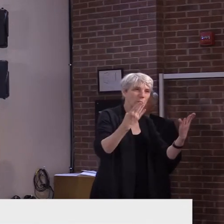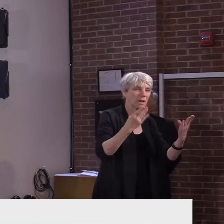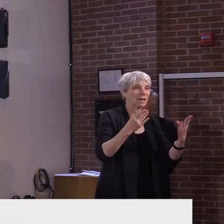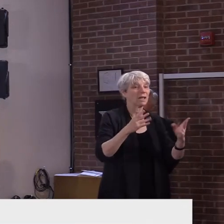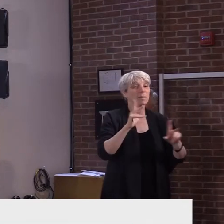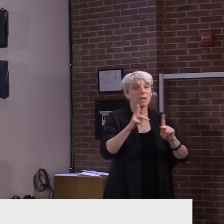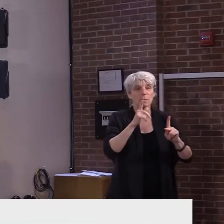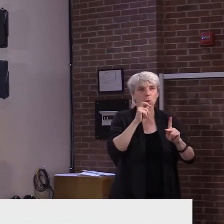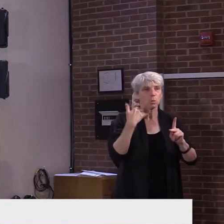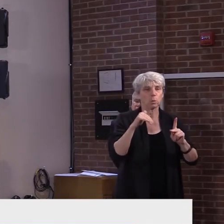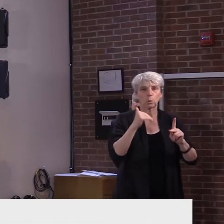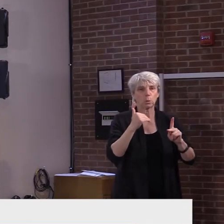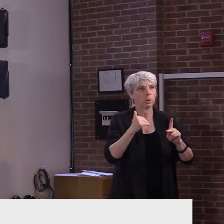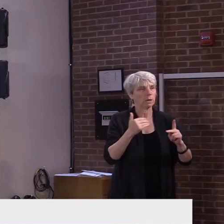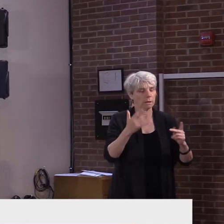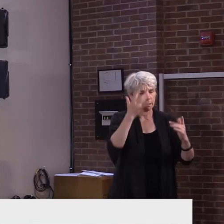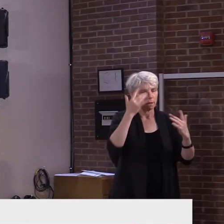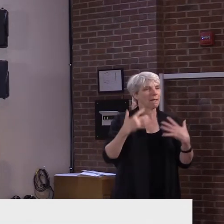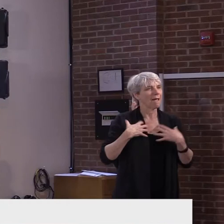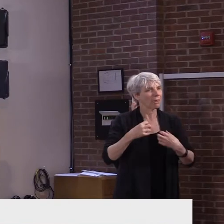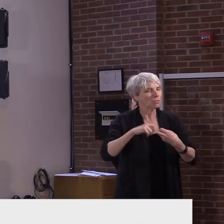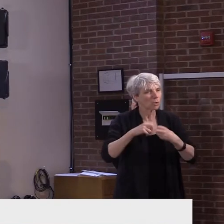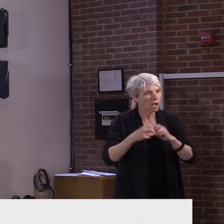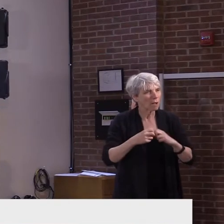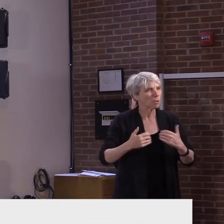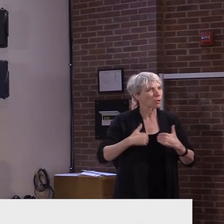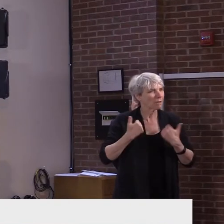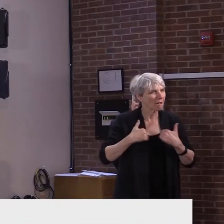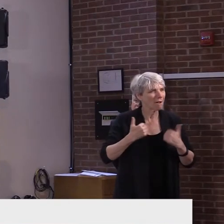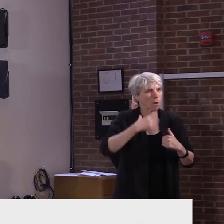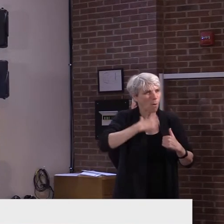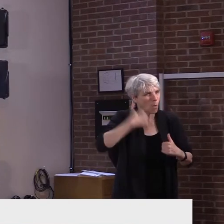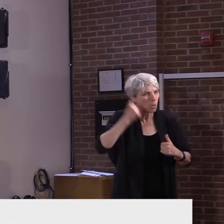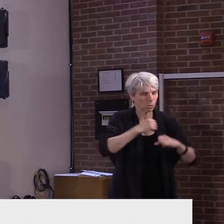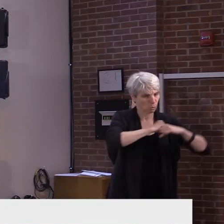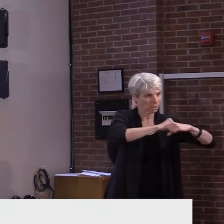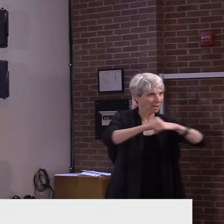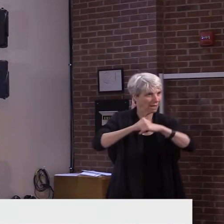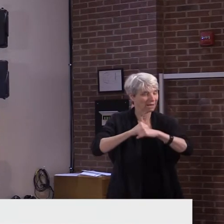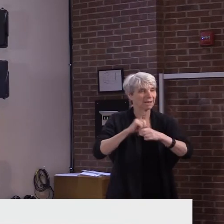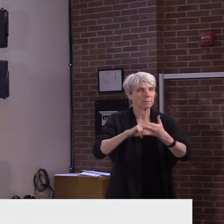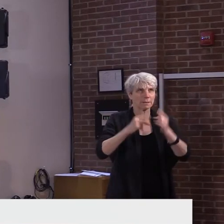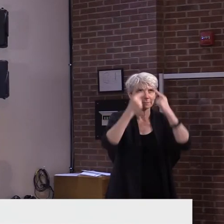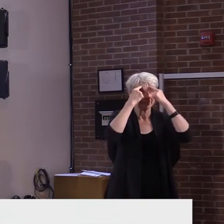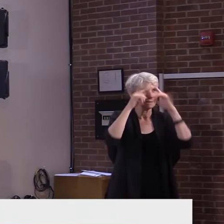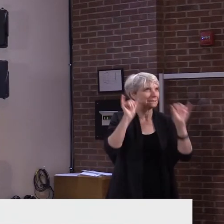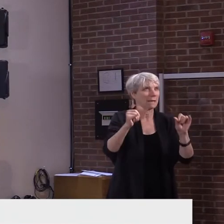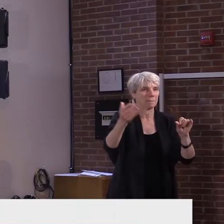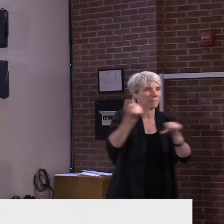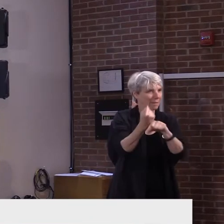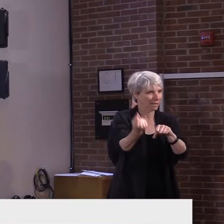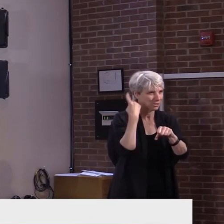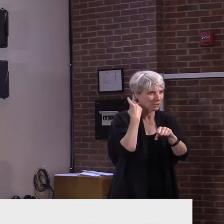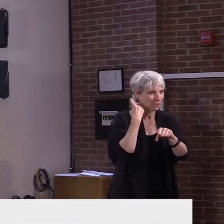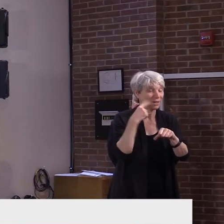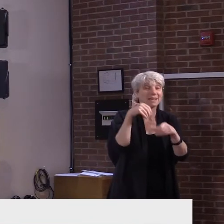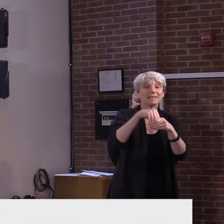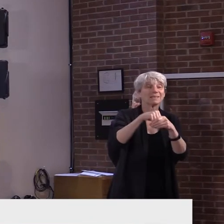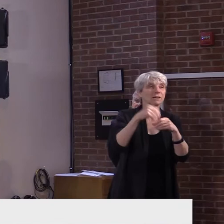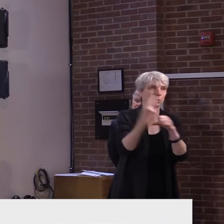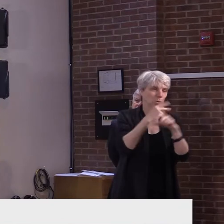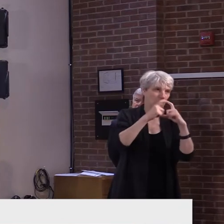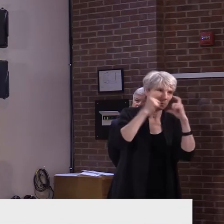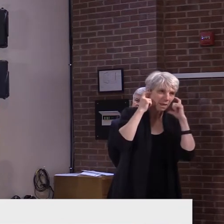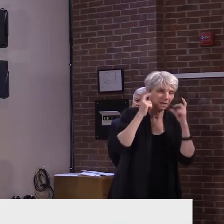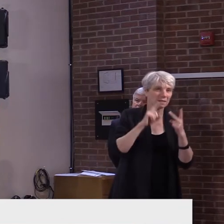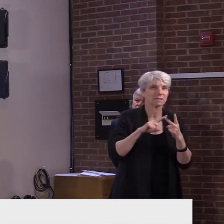same strategies that have helped before when transmission was high. Wearing masks indoors, thinking about what kind of